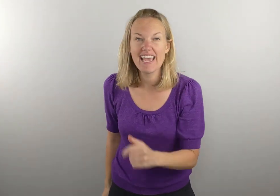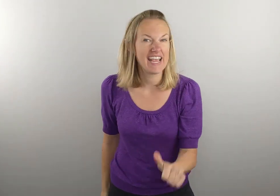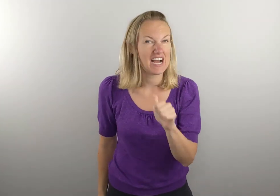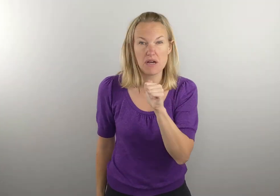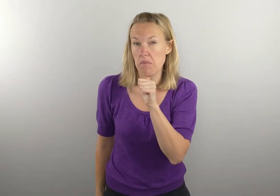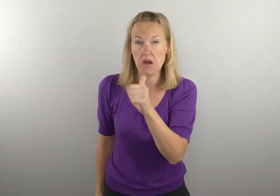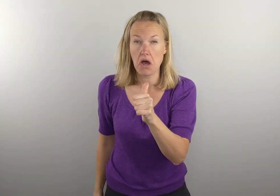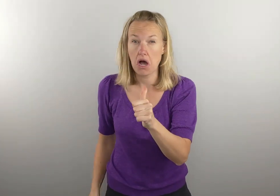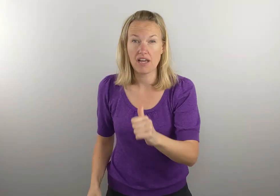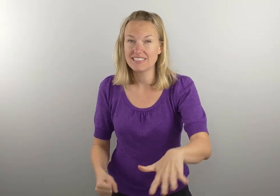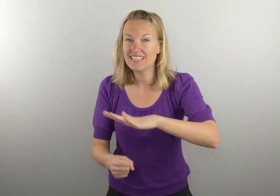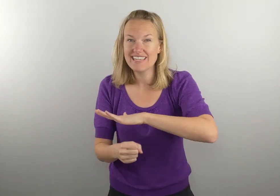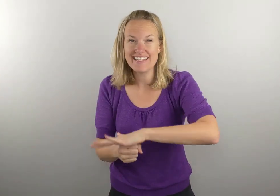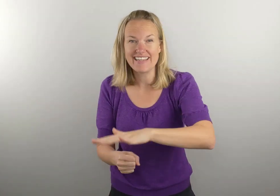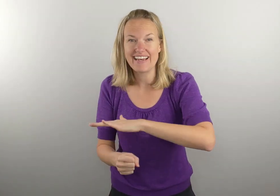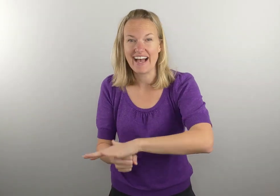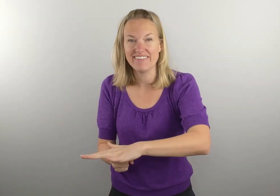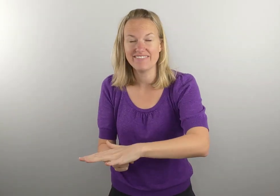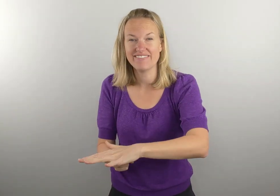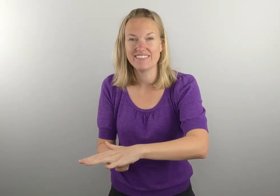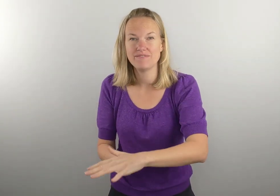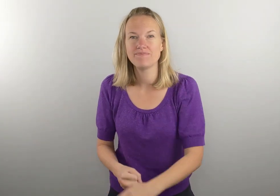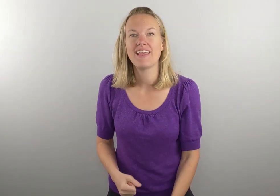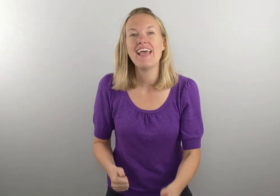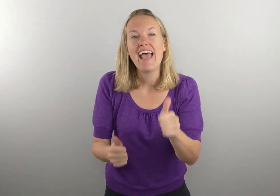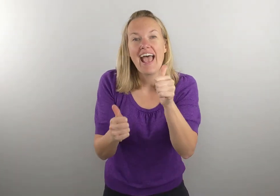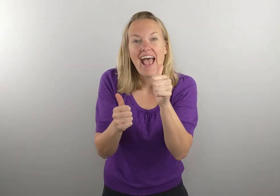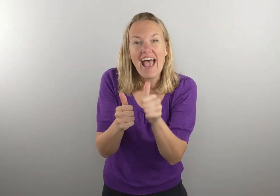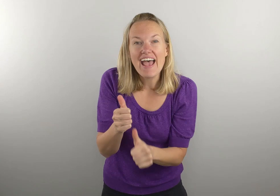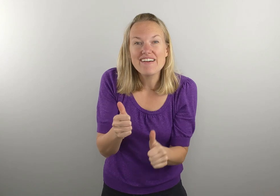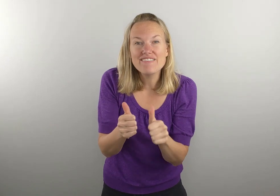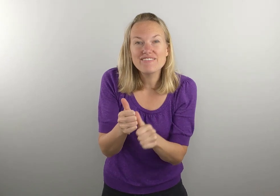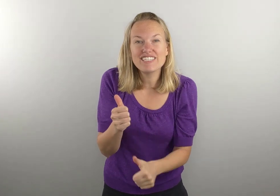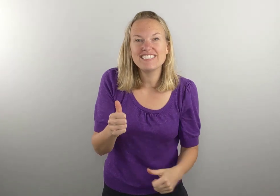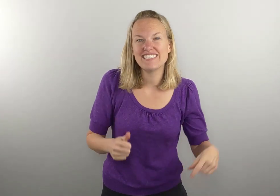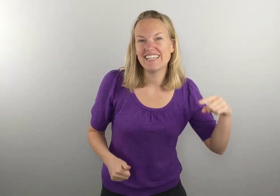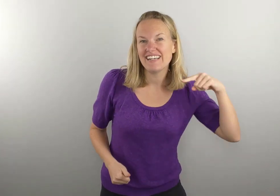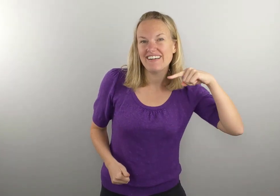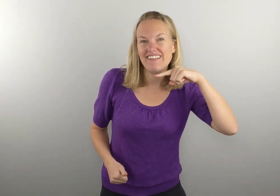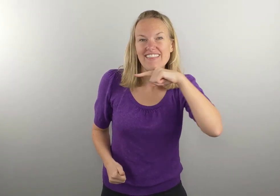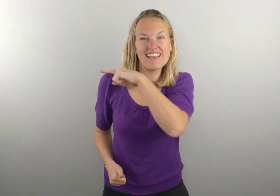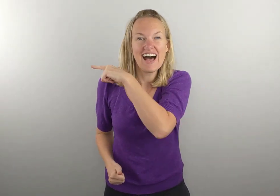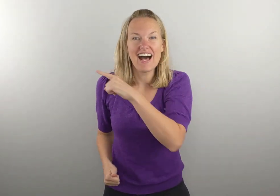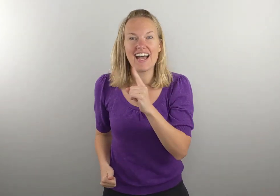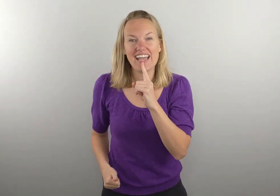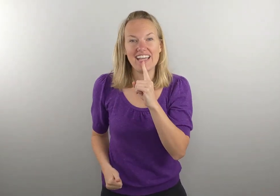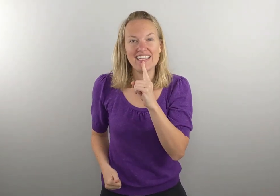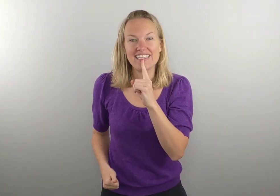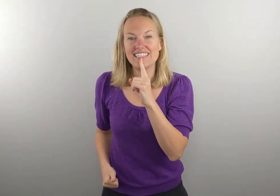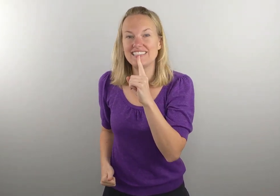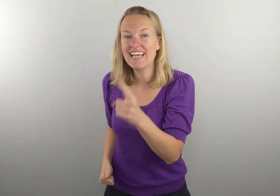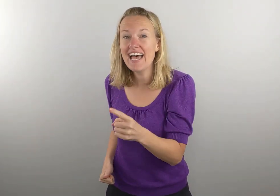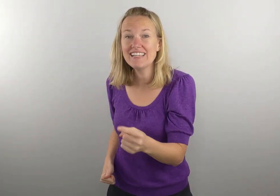say I'm not enough. Every single lie that